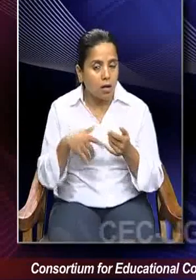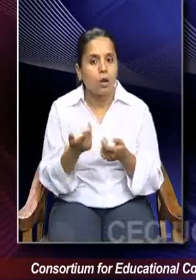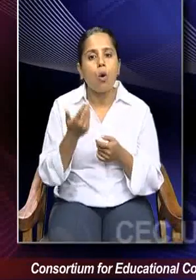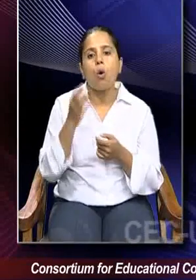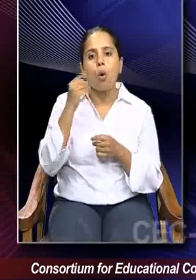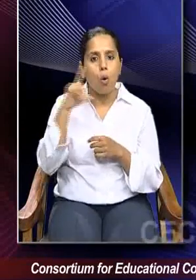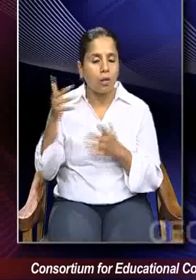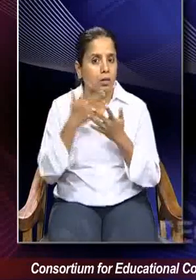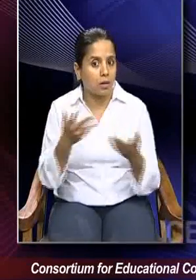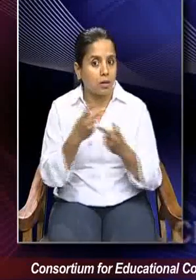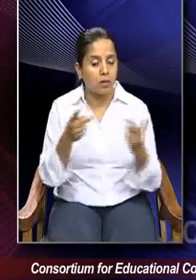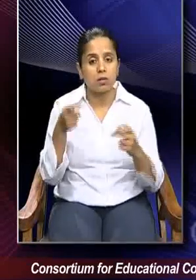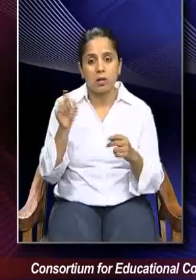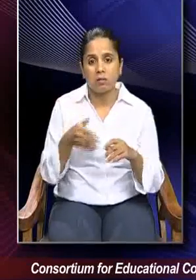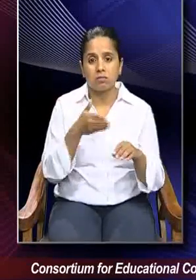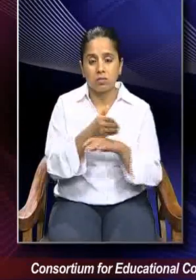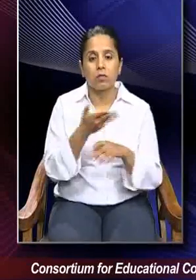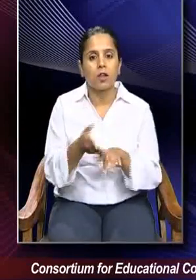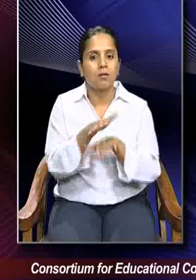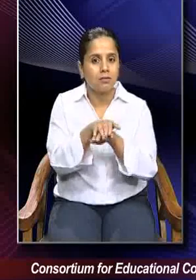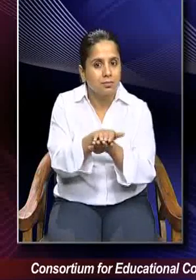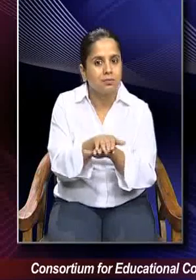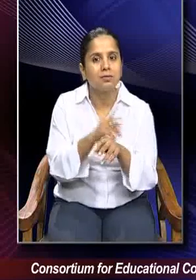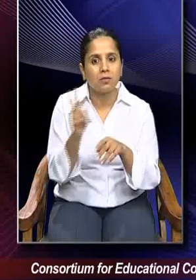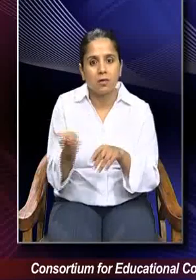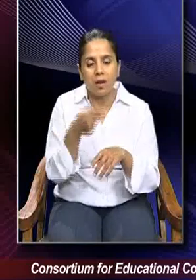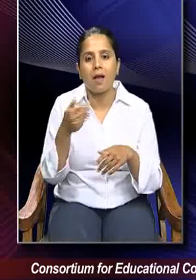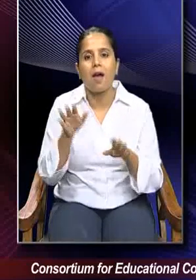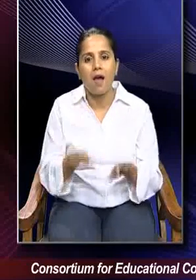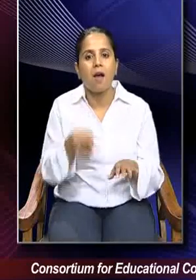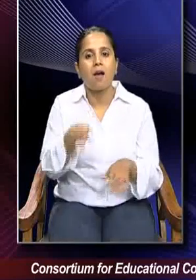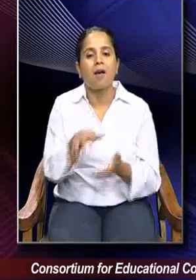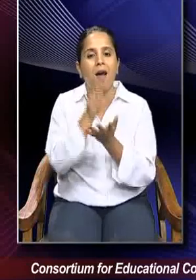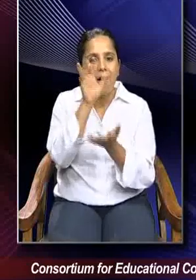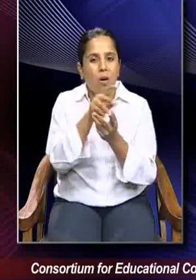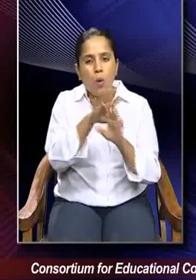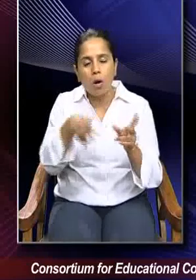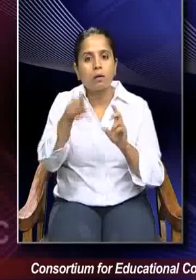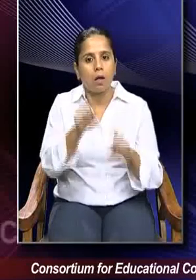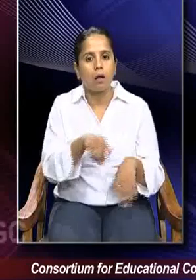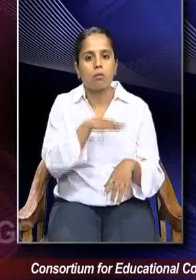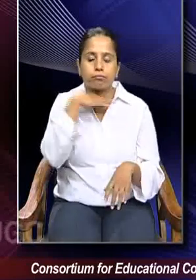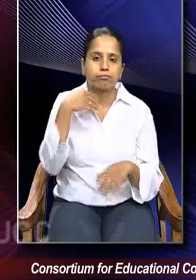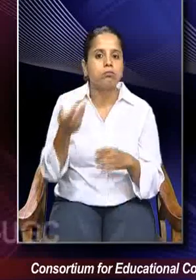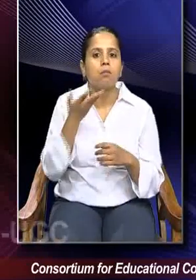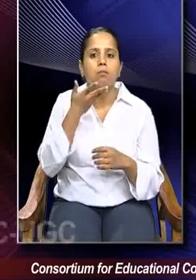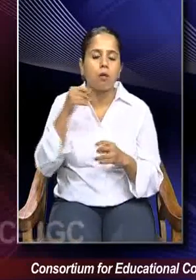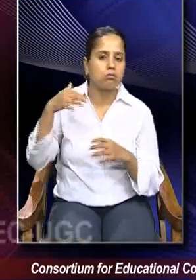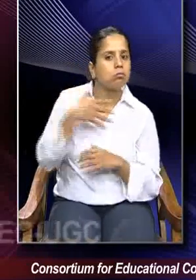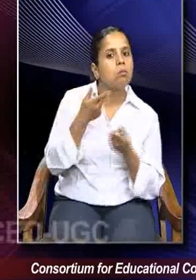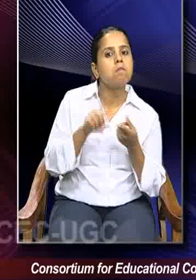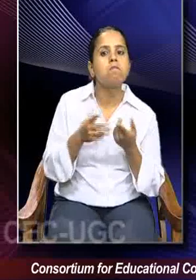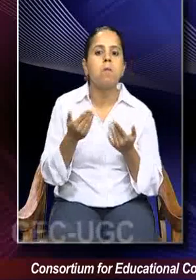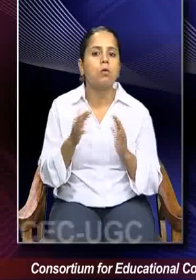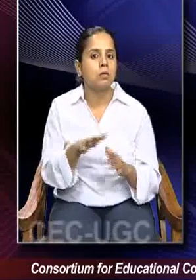metals, which can kill aquatic organisms by altering the environment and making it extremely difficult for them